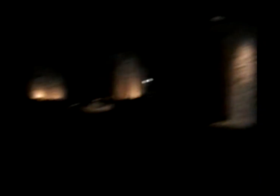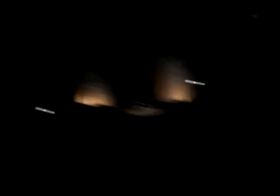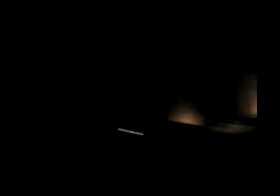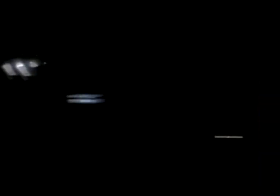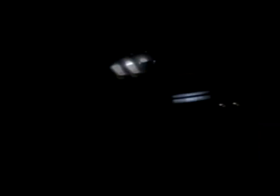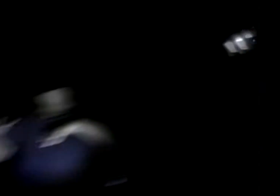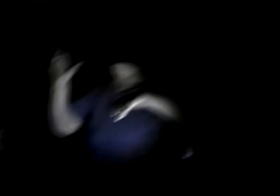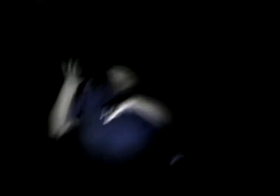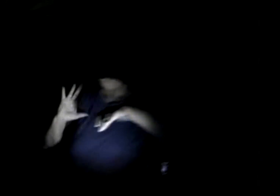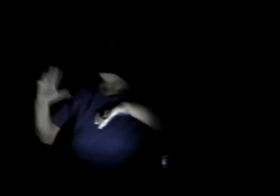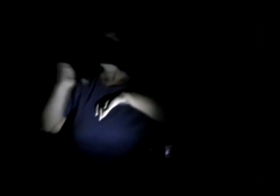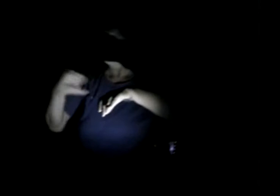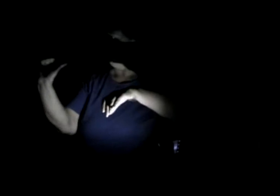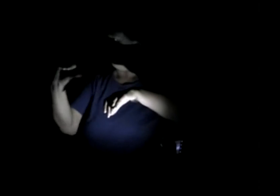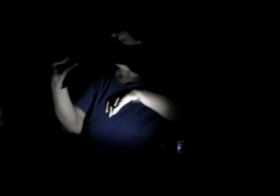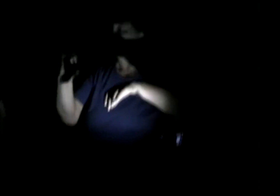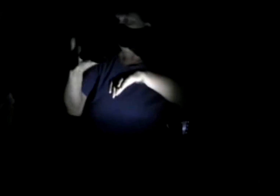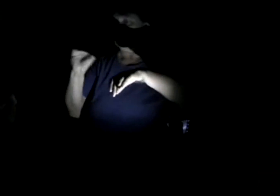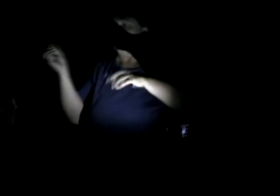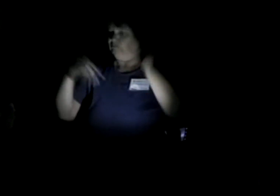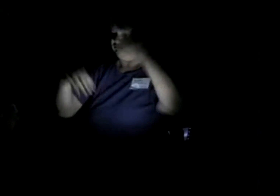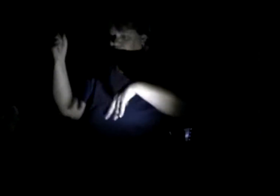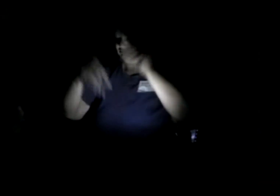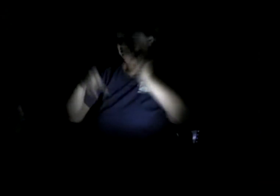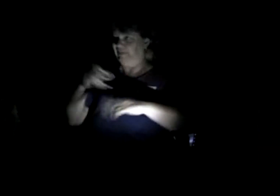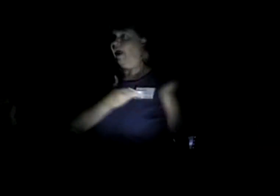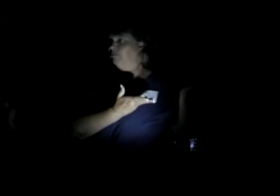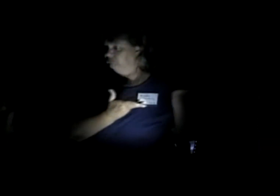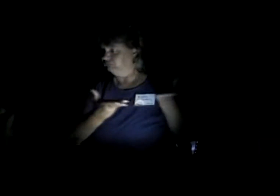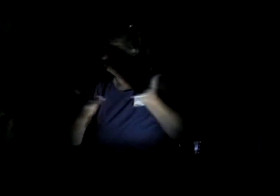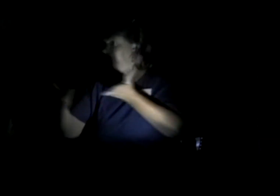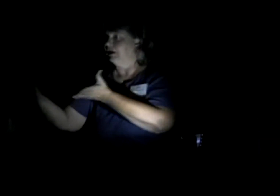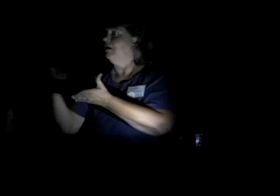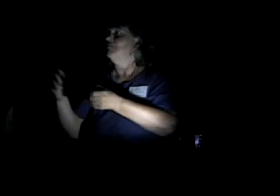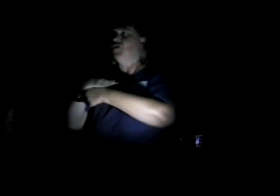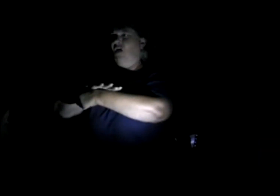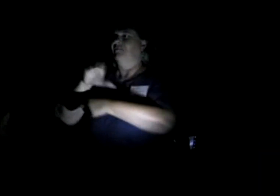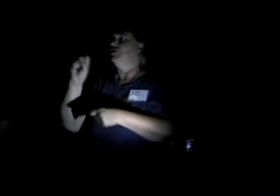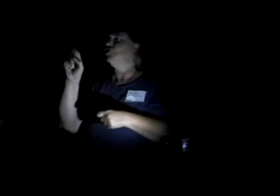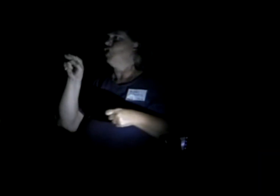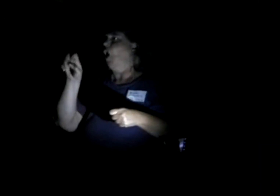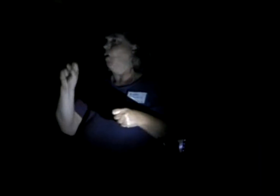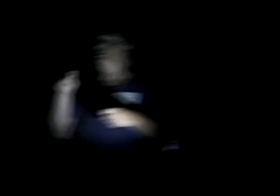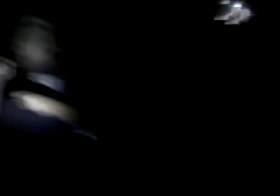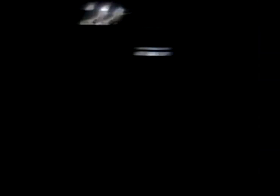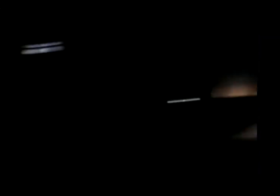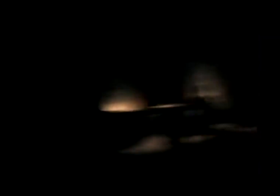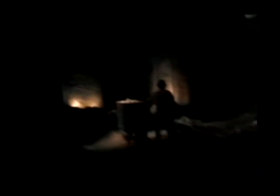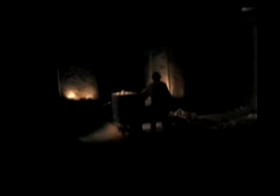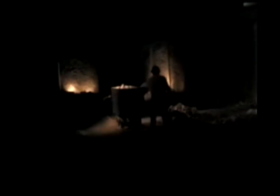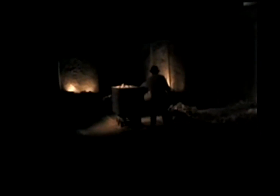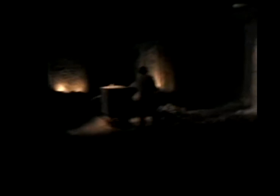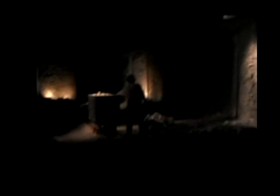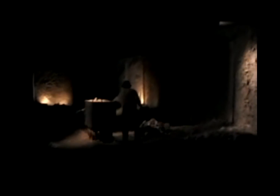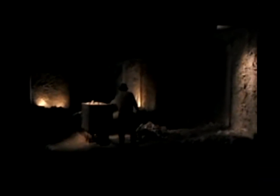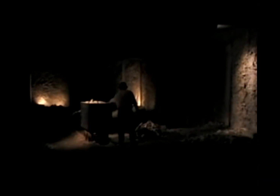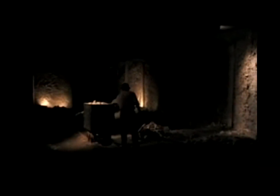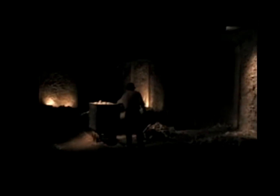use to haul the material to the bottom of the shaft. It's full of stones like what you're going to see quite a lot around here. At